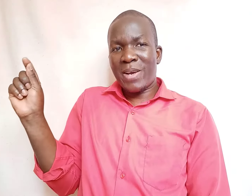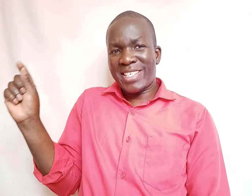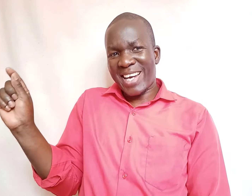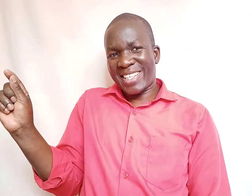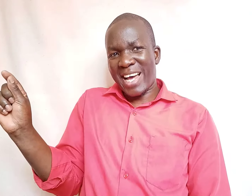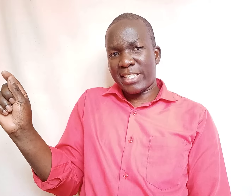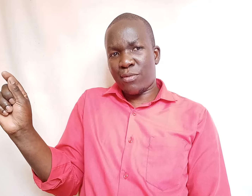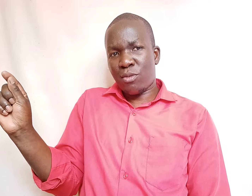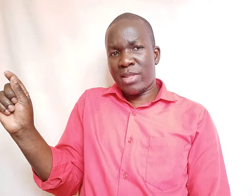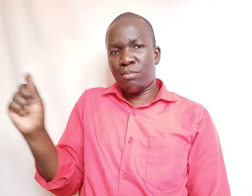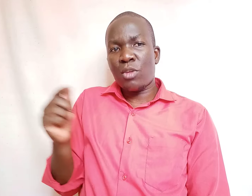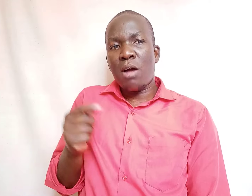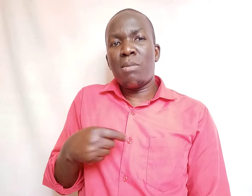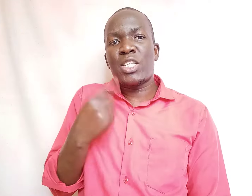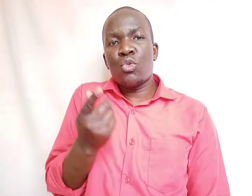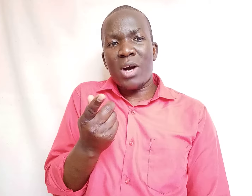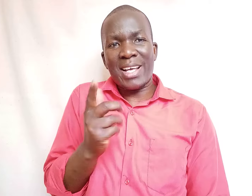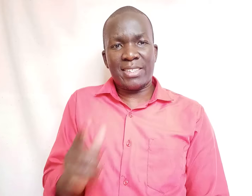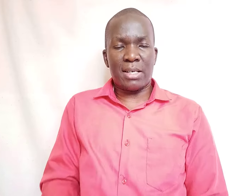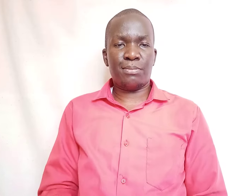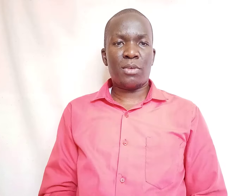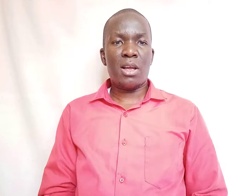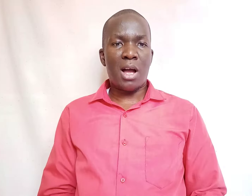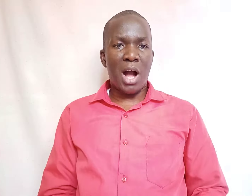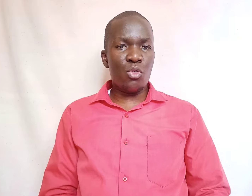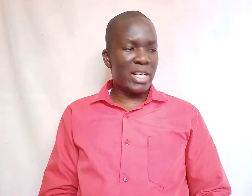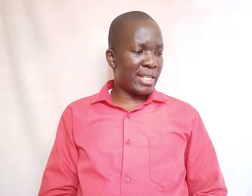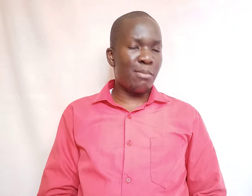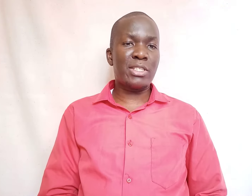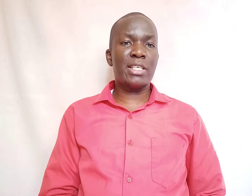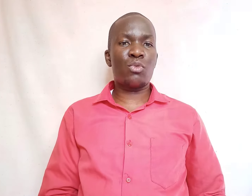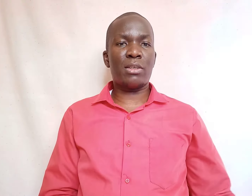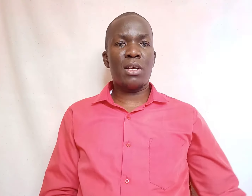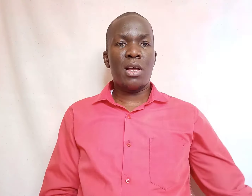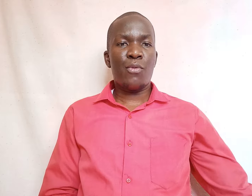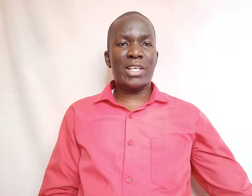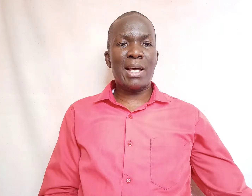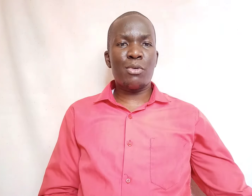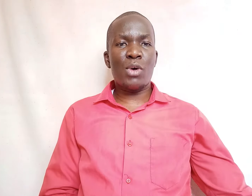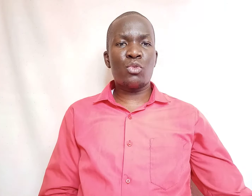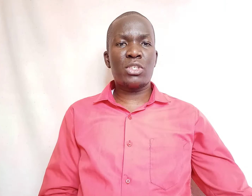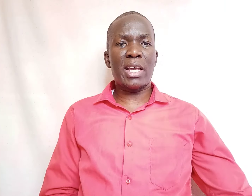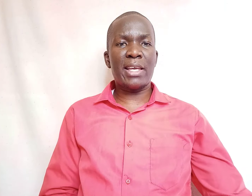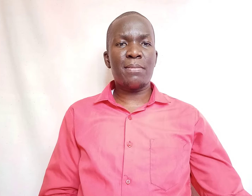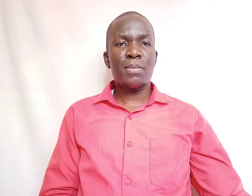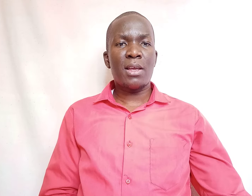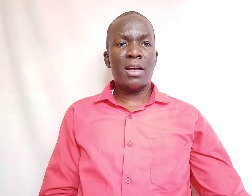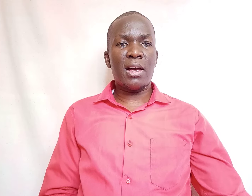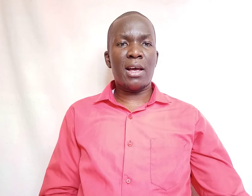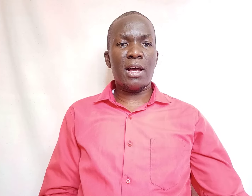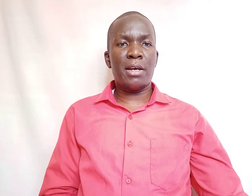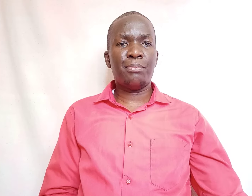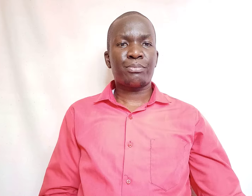expect an answer from them, but you answer. A good example is this one. For example, you want to say,